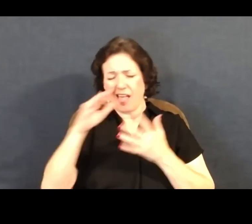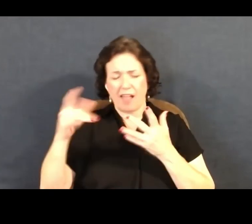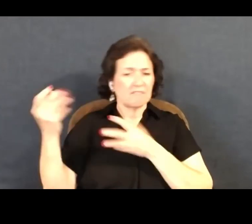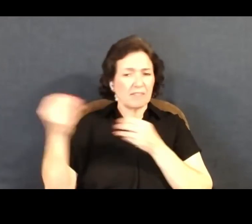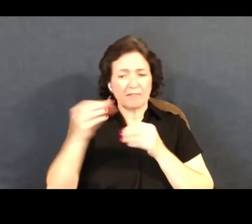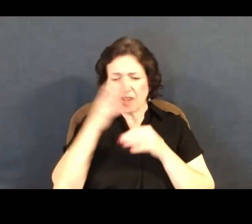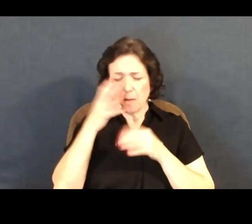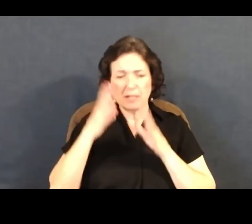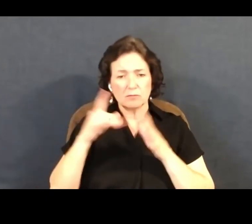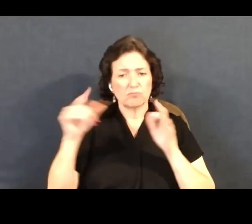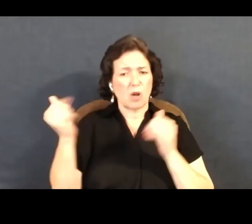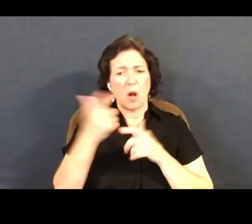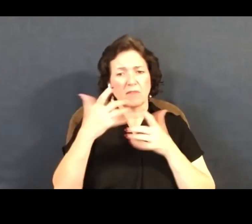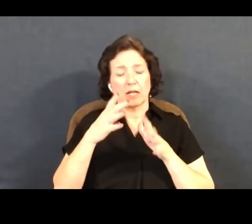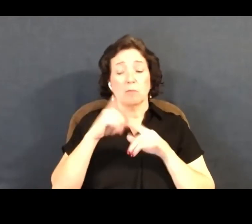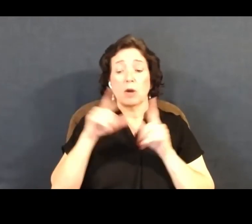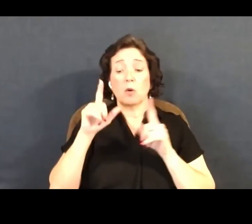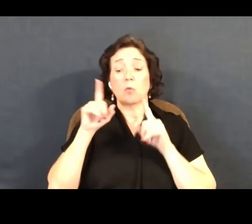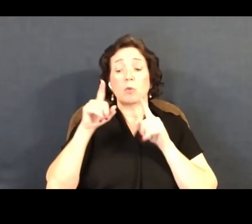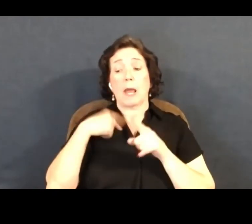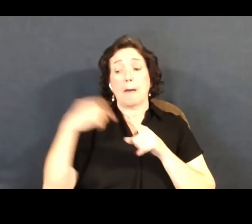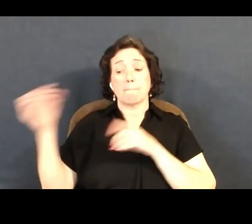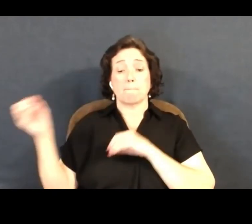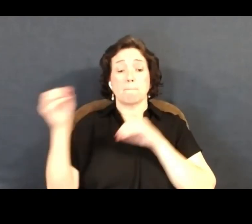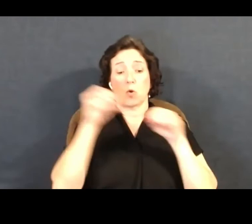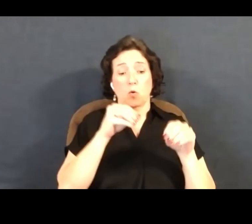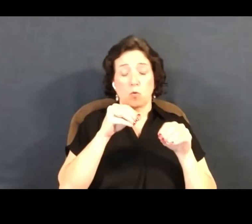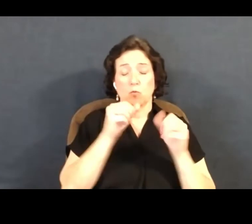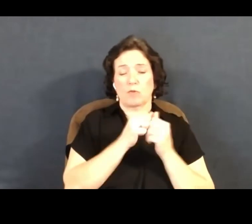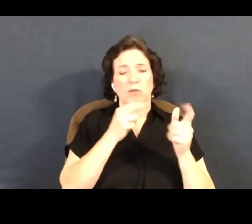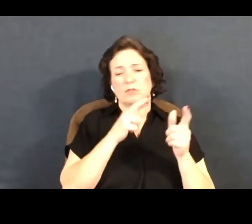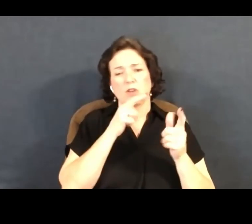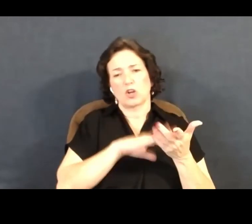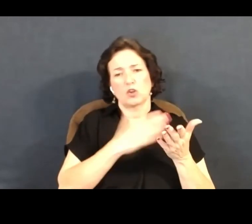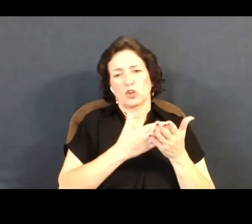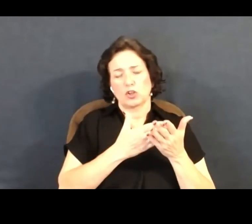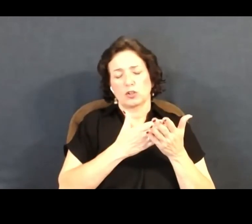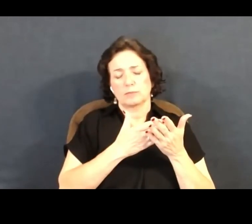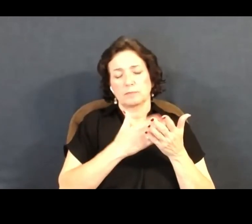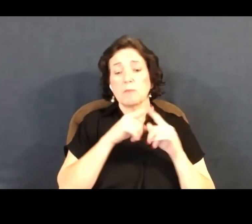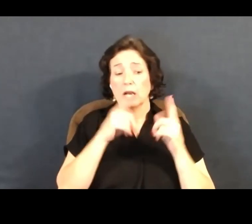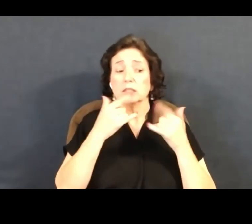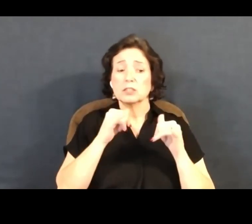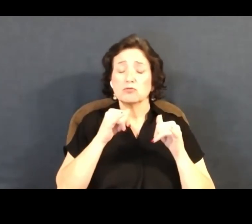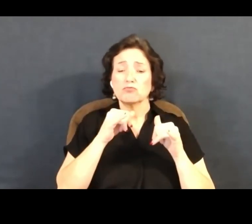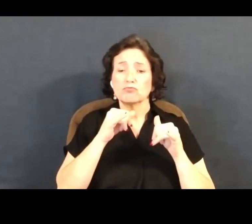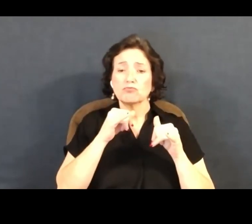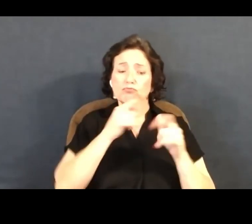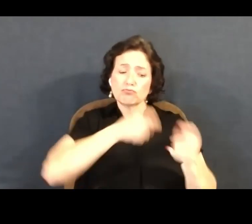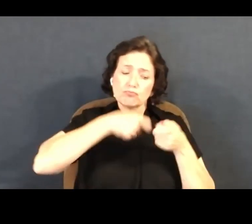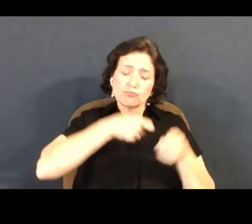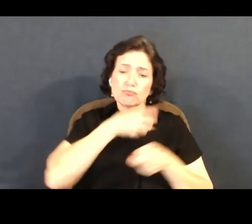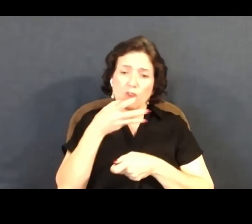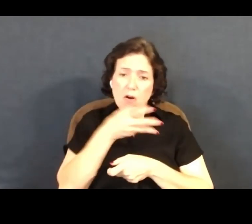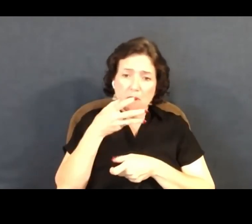But by the time we lived with her, she didn't really cook too much anymore. But she did take care of the garden. So when we boys went to